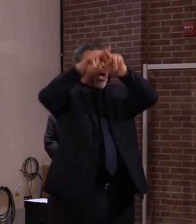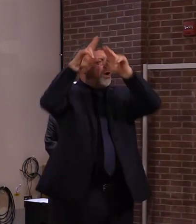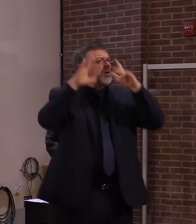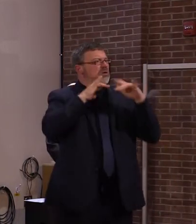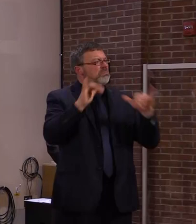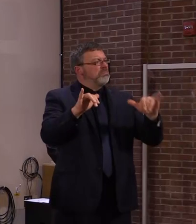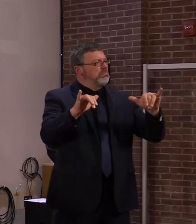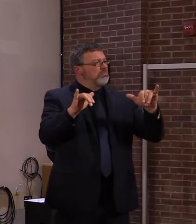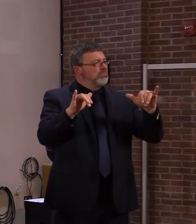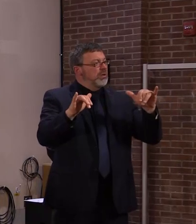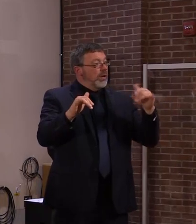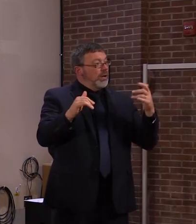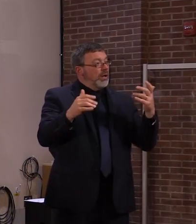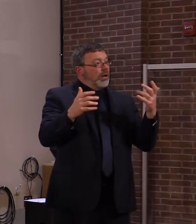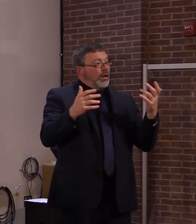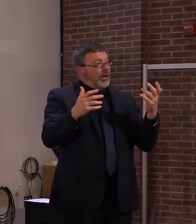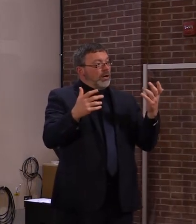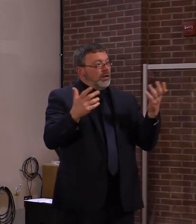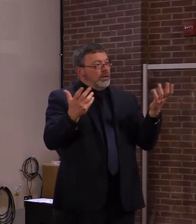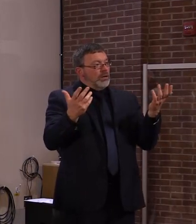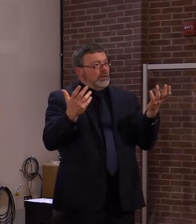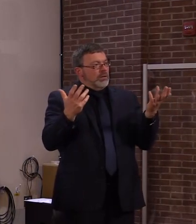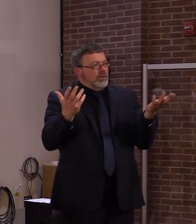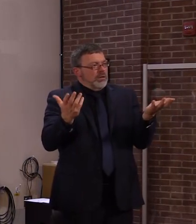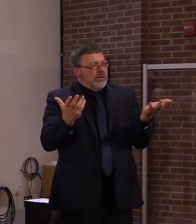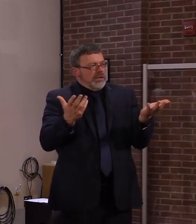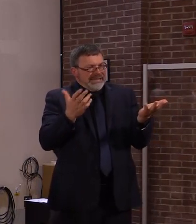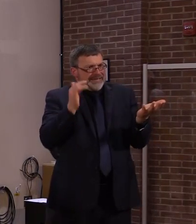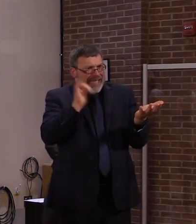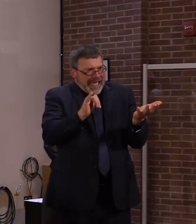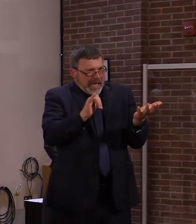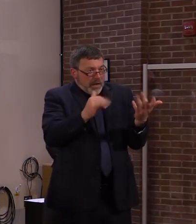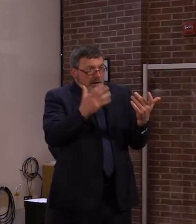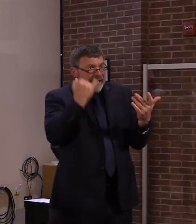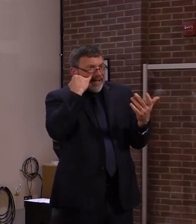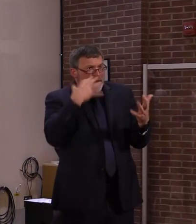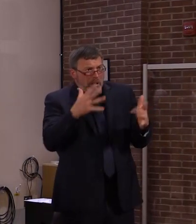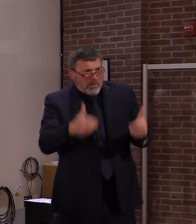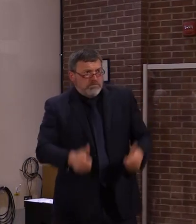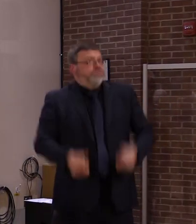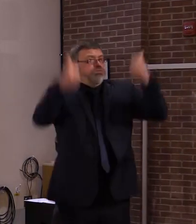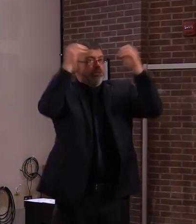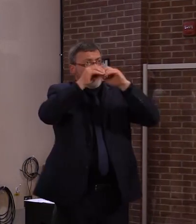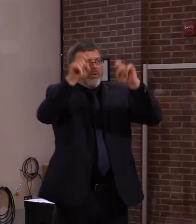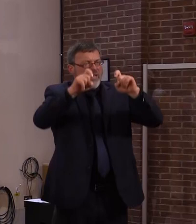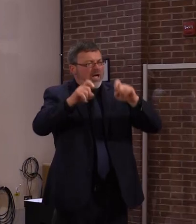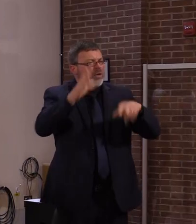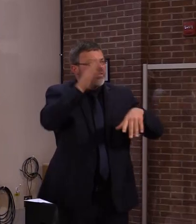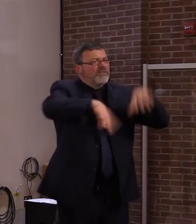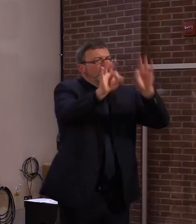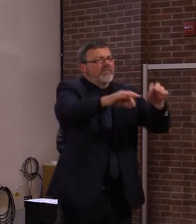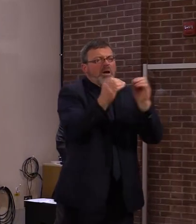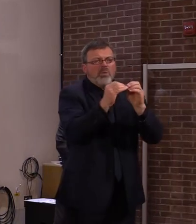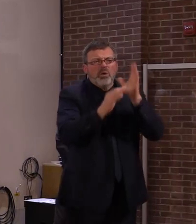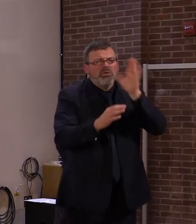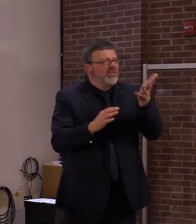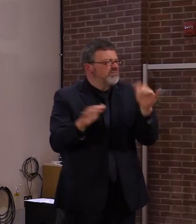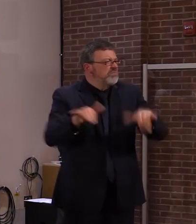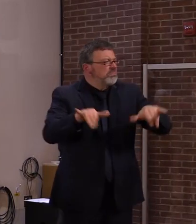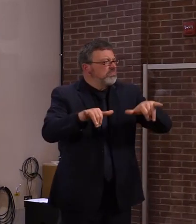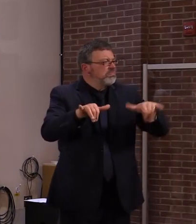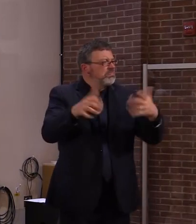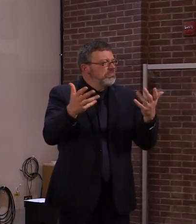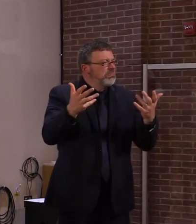testing that would explain the increased number of cases, so it most likely does reflect just what we're seeing in the general